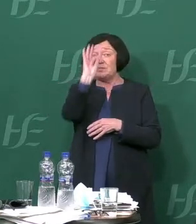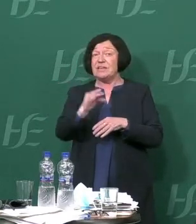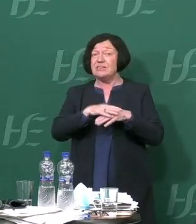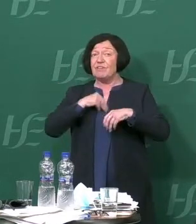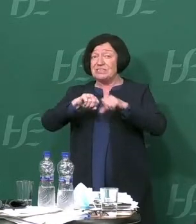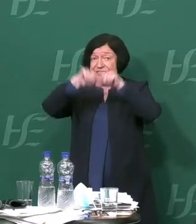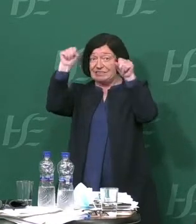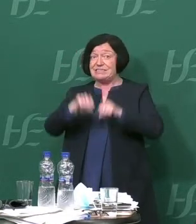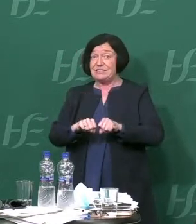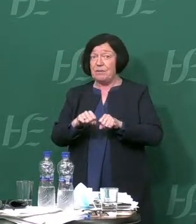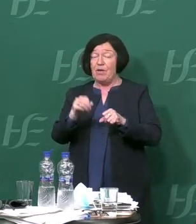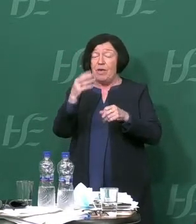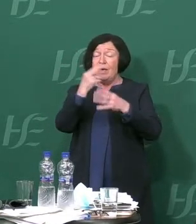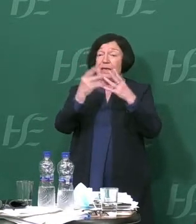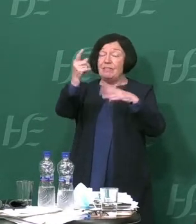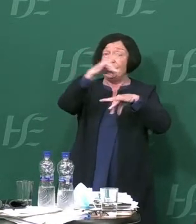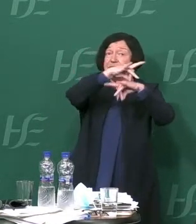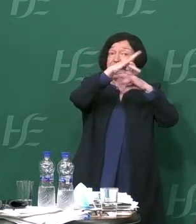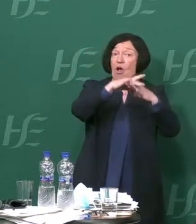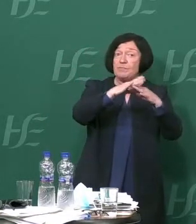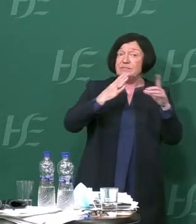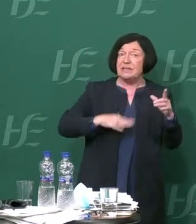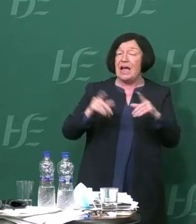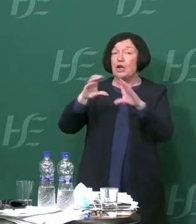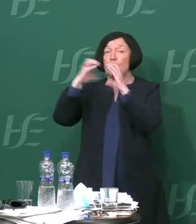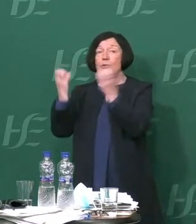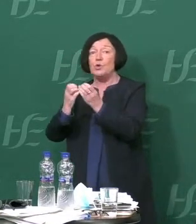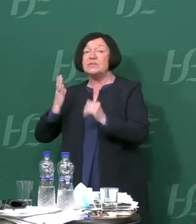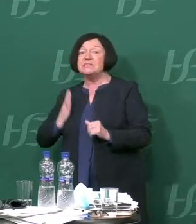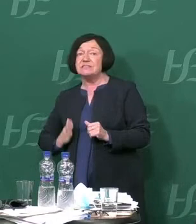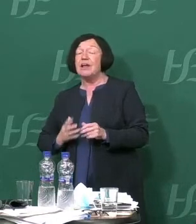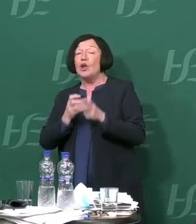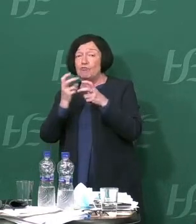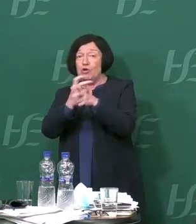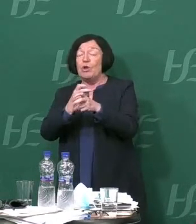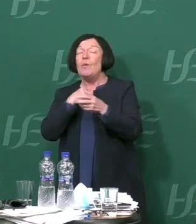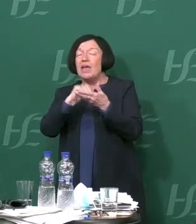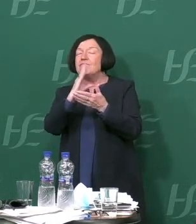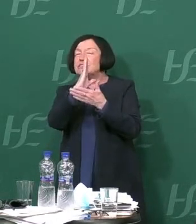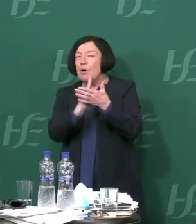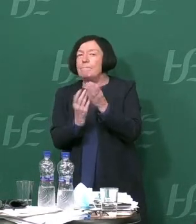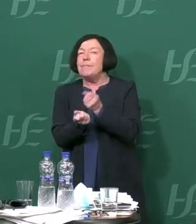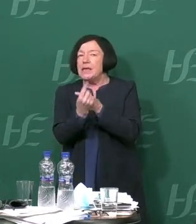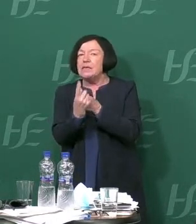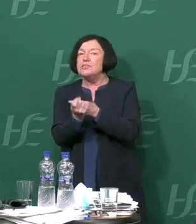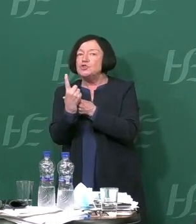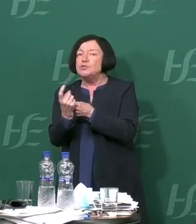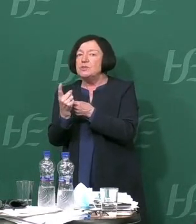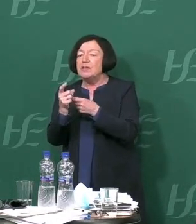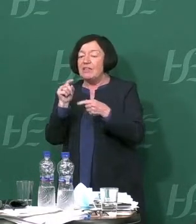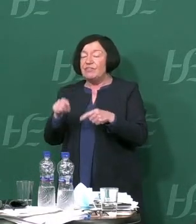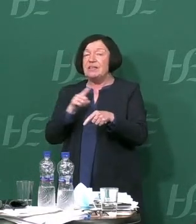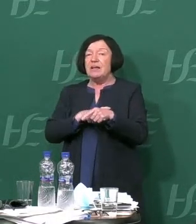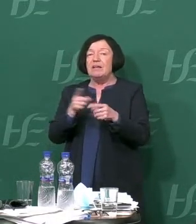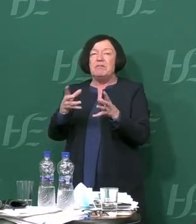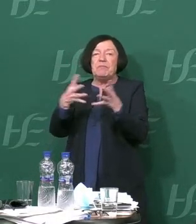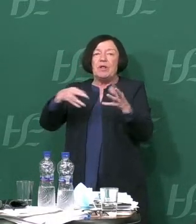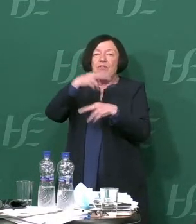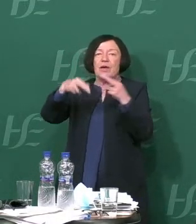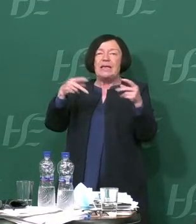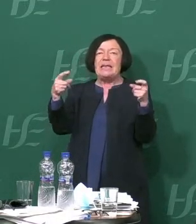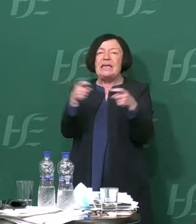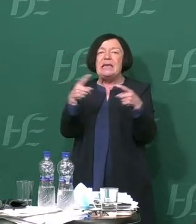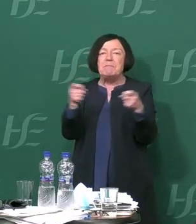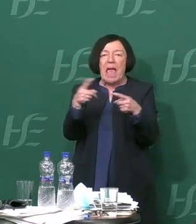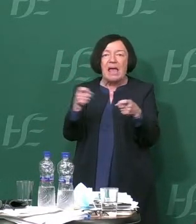our systems, both in the acute hospital side and the community side, up and running. We are dealing with issues of, at this stage, largely around